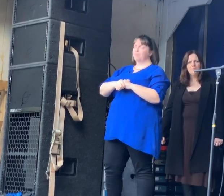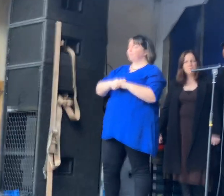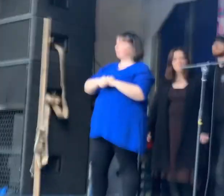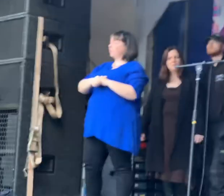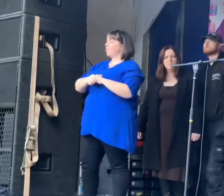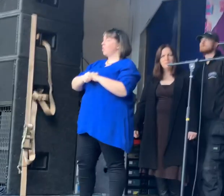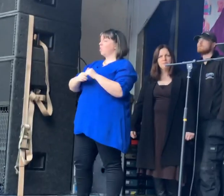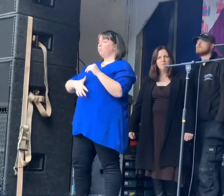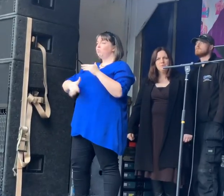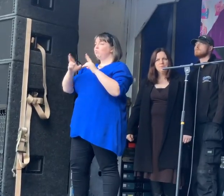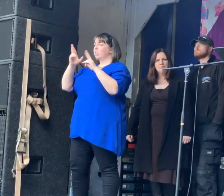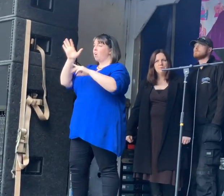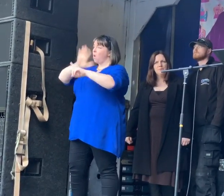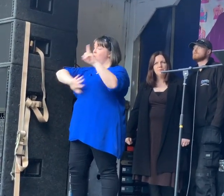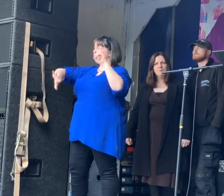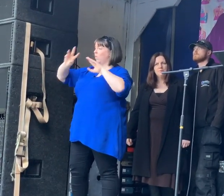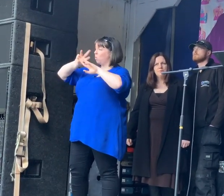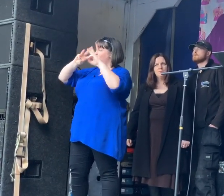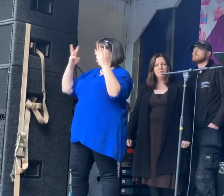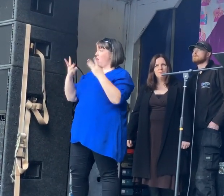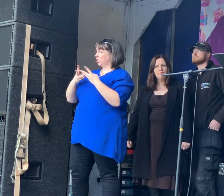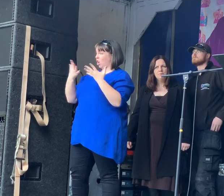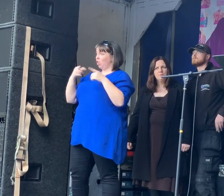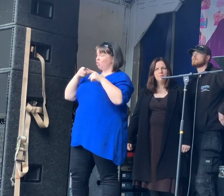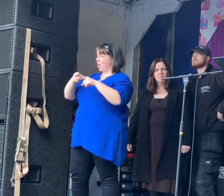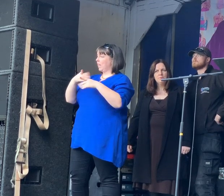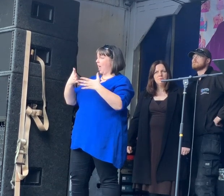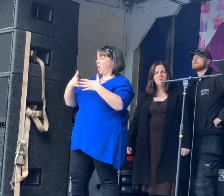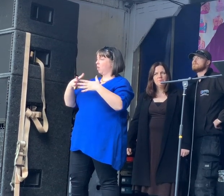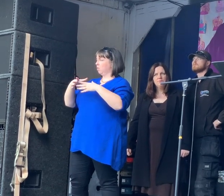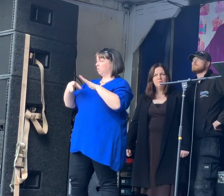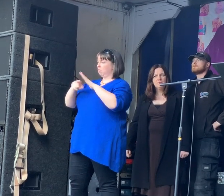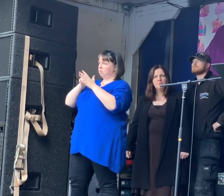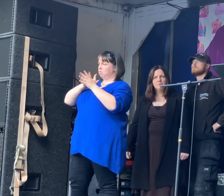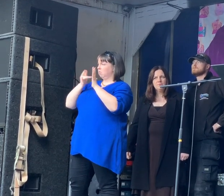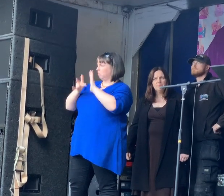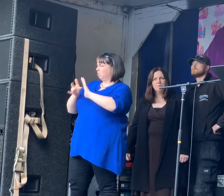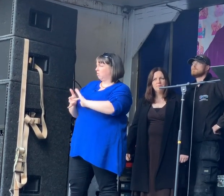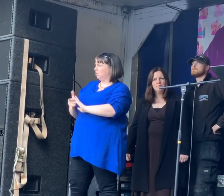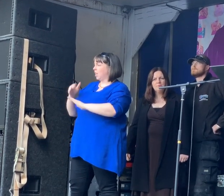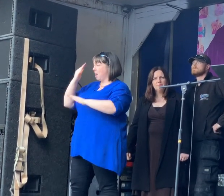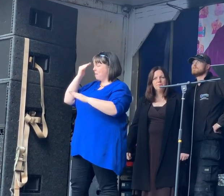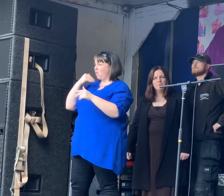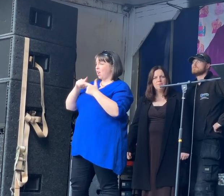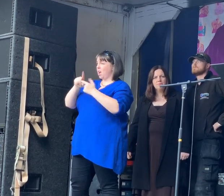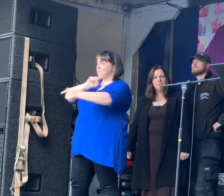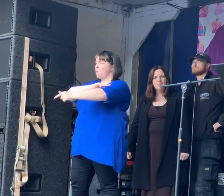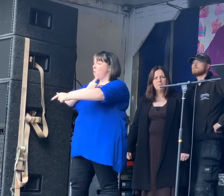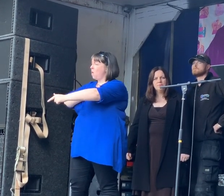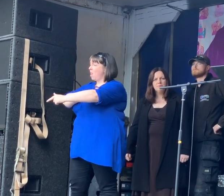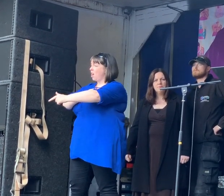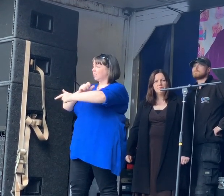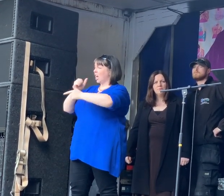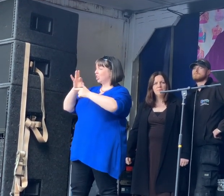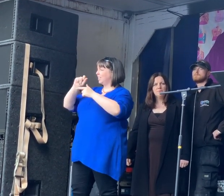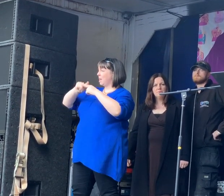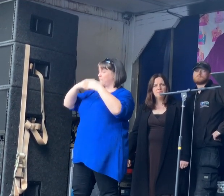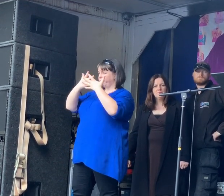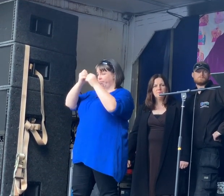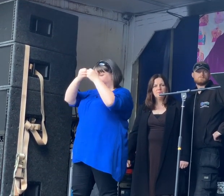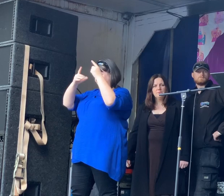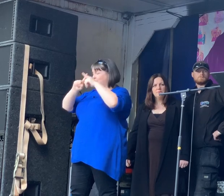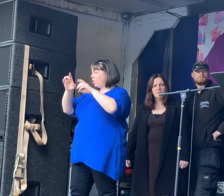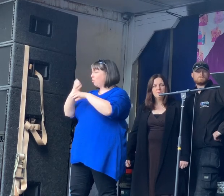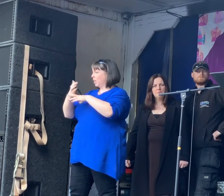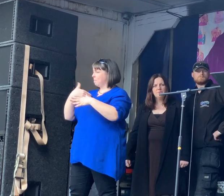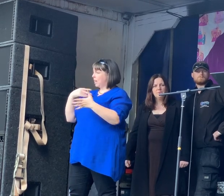Reproductive rights across the world are under threat and being rolled back in the US, Poland, Argentina, and many more. We